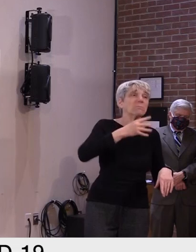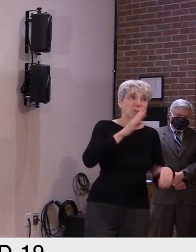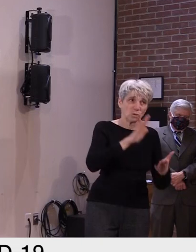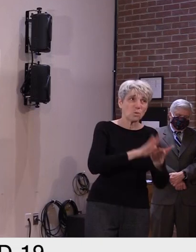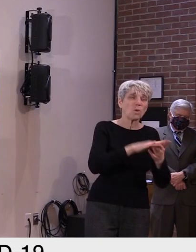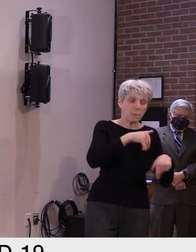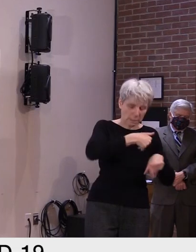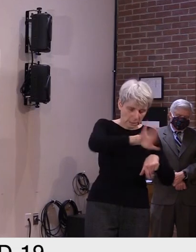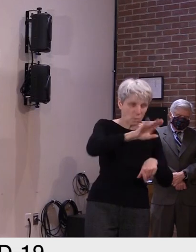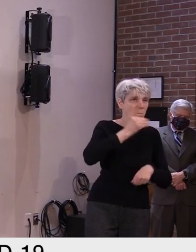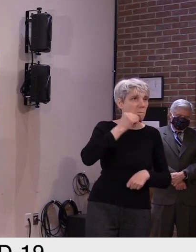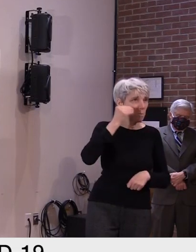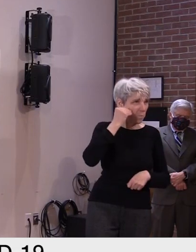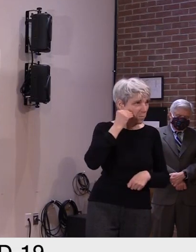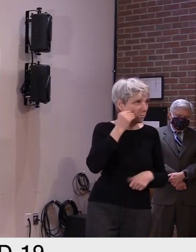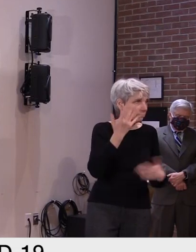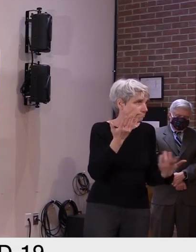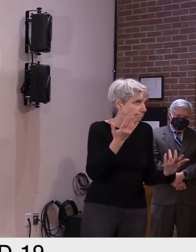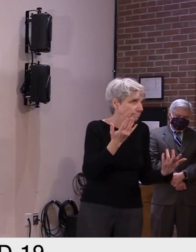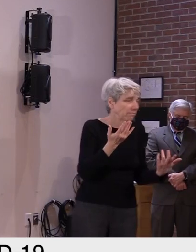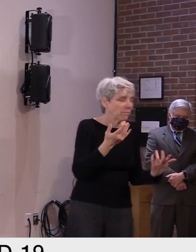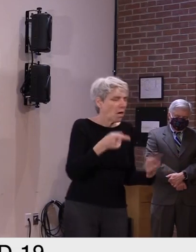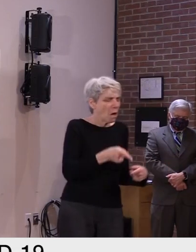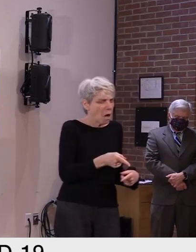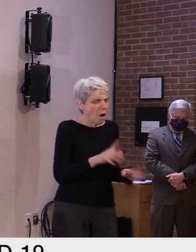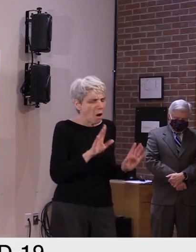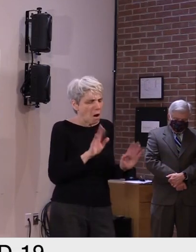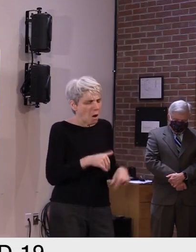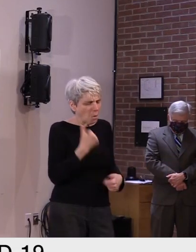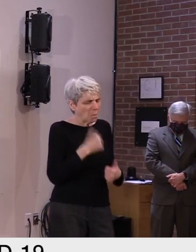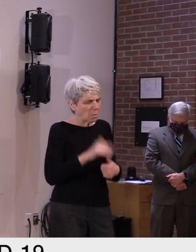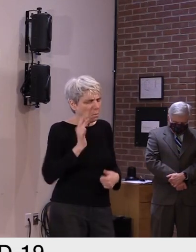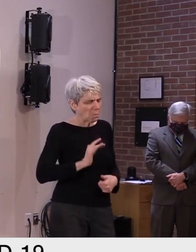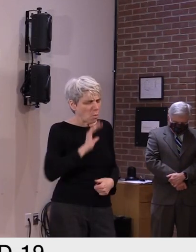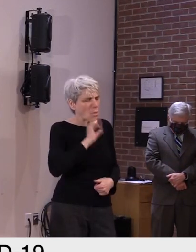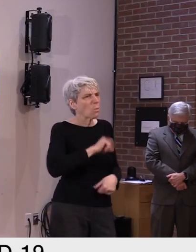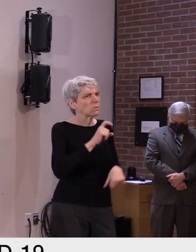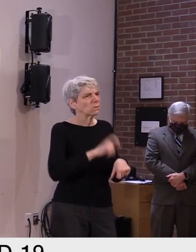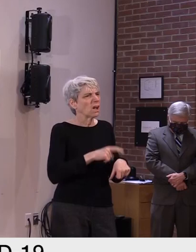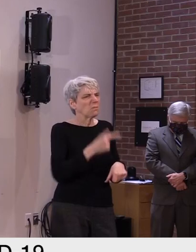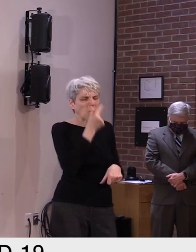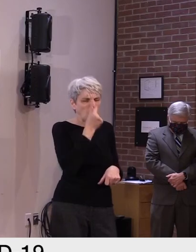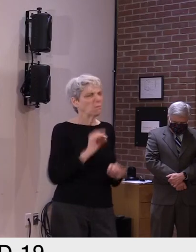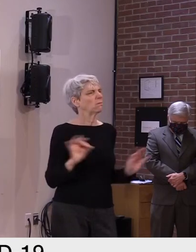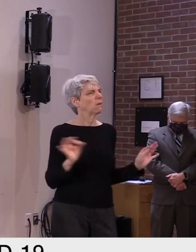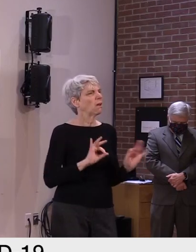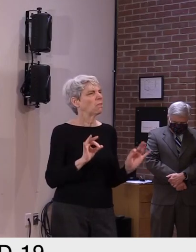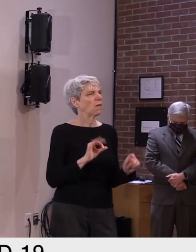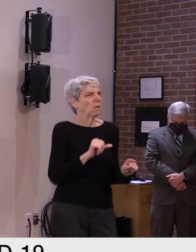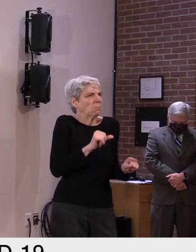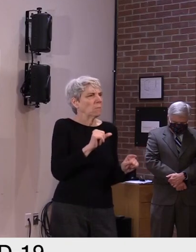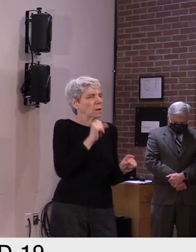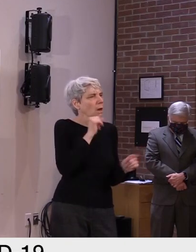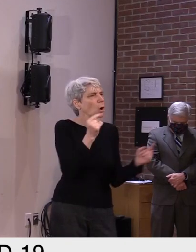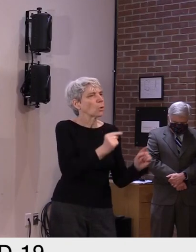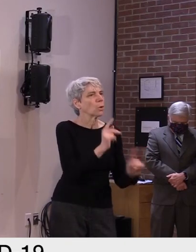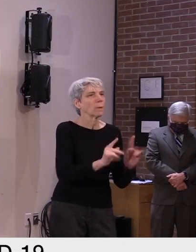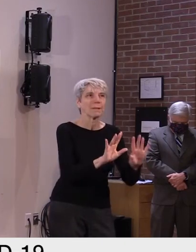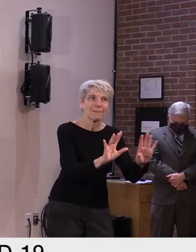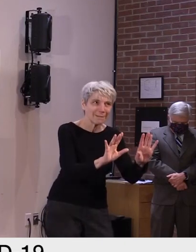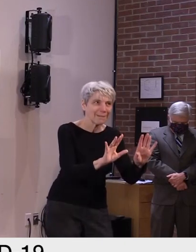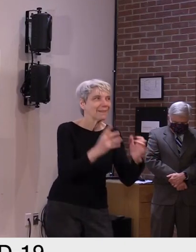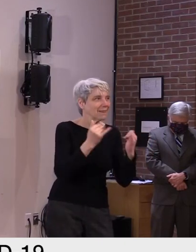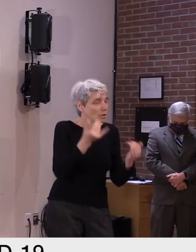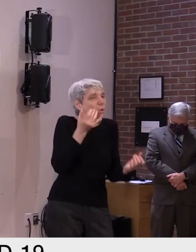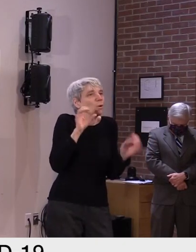symptoms. Because it's easy to let our guard down, to let things slide because we don't see the virus all around us.